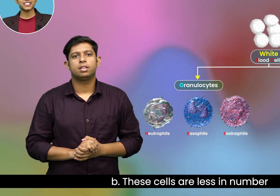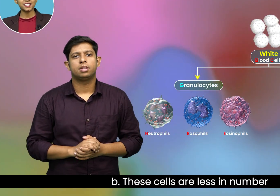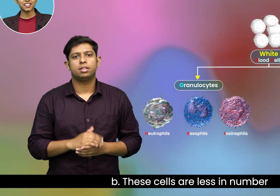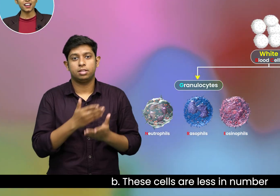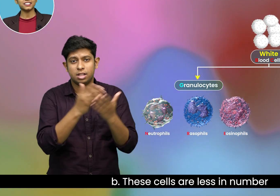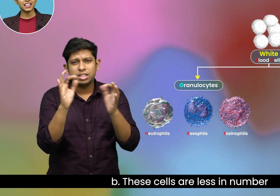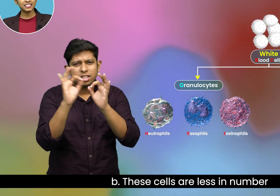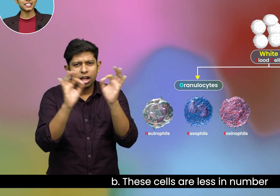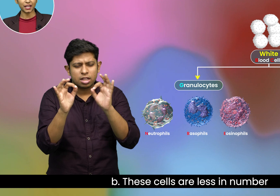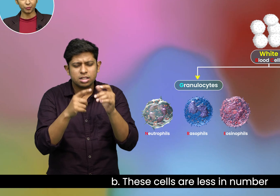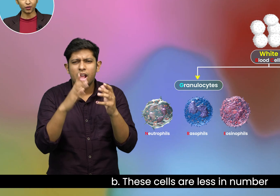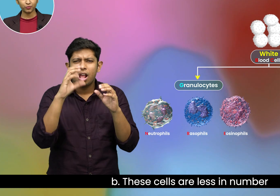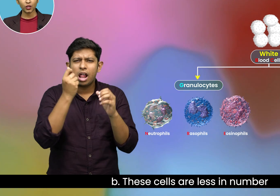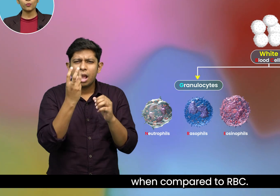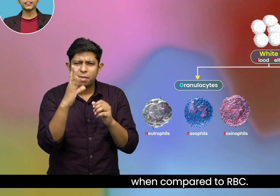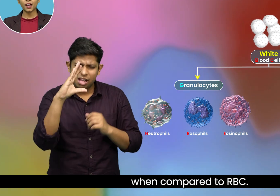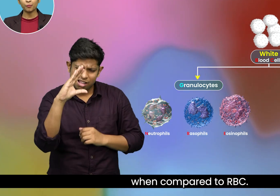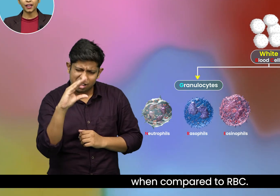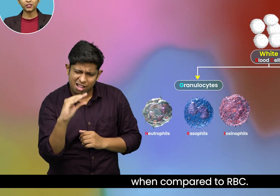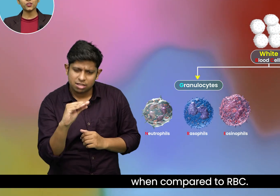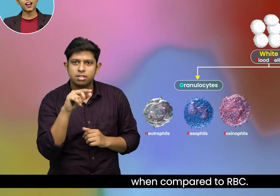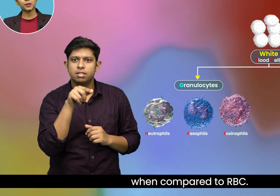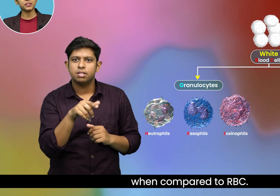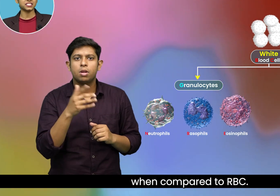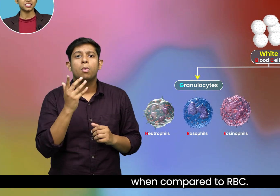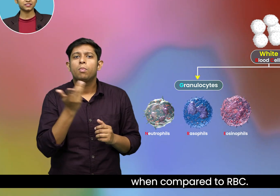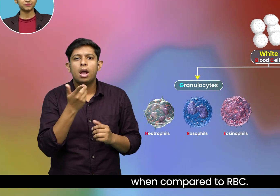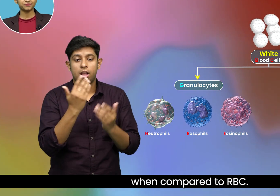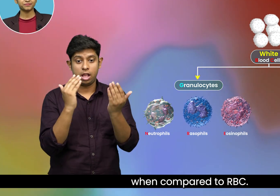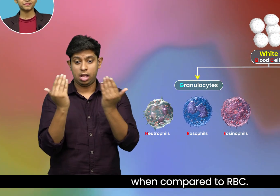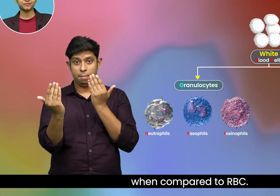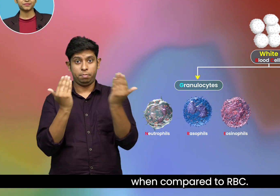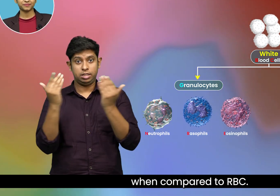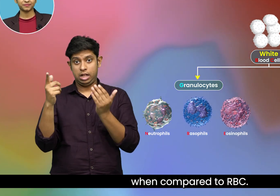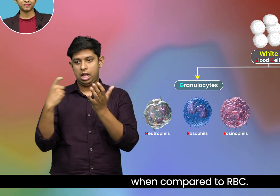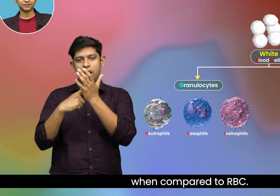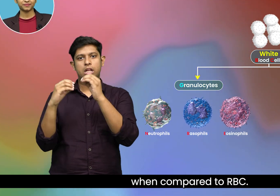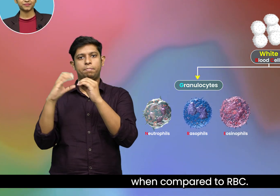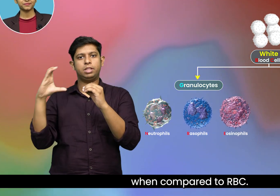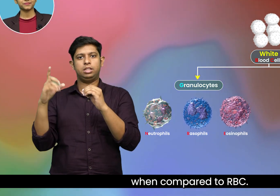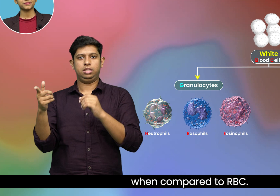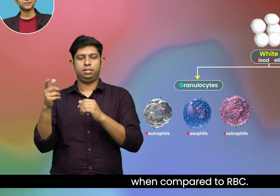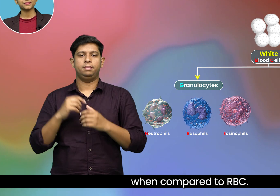These cells are less in number when compared to RBC.